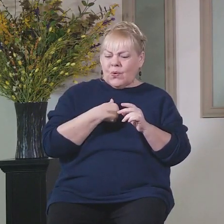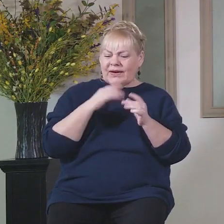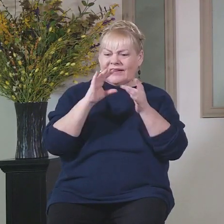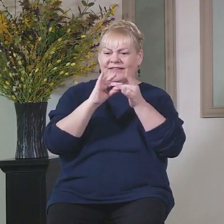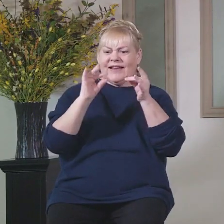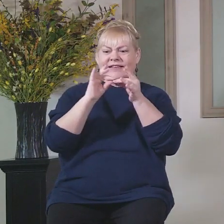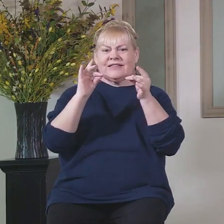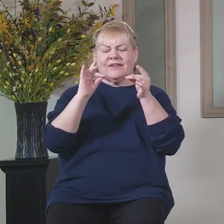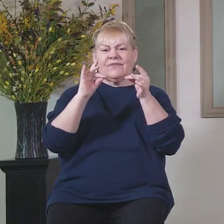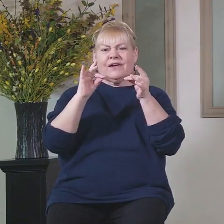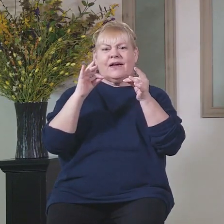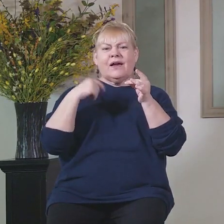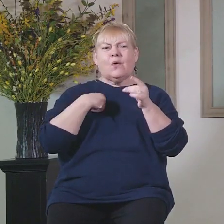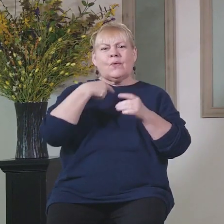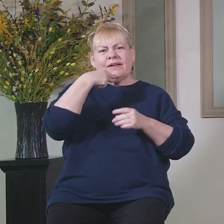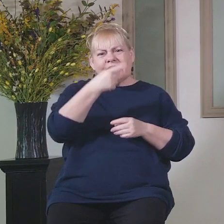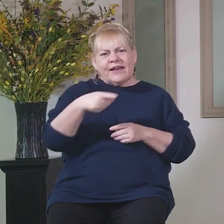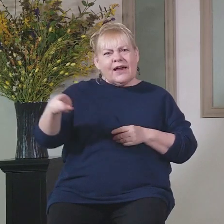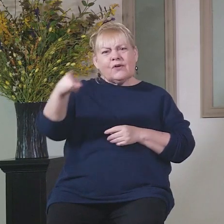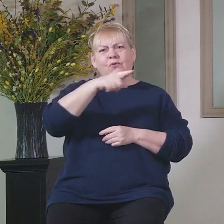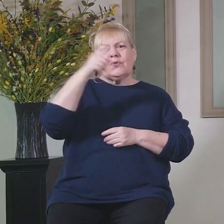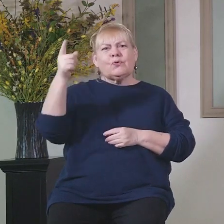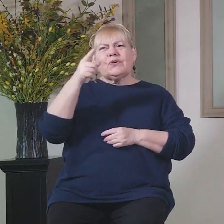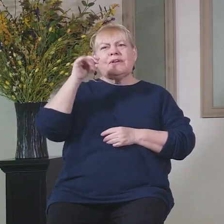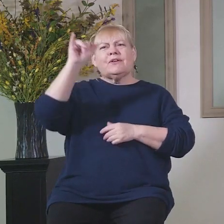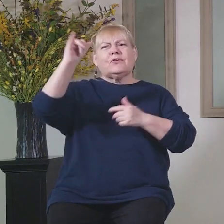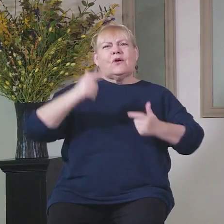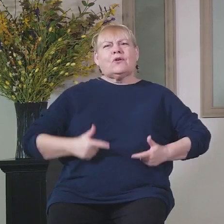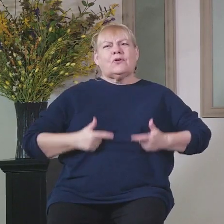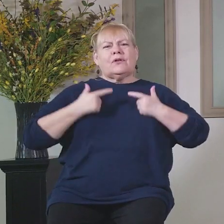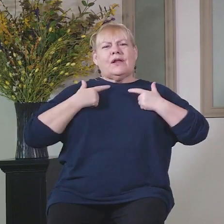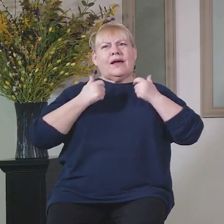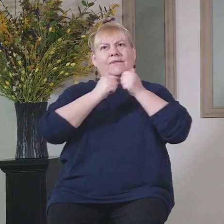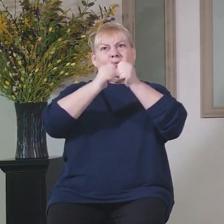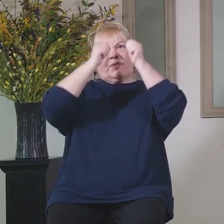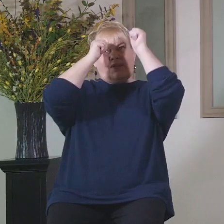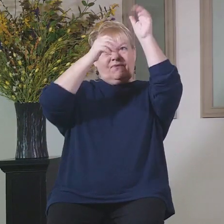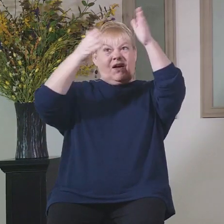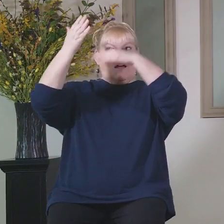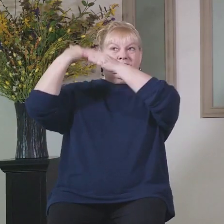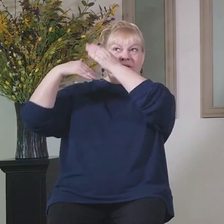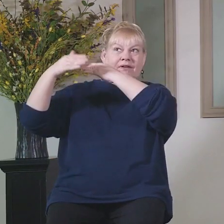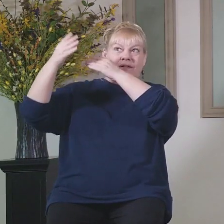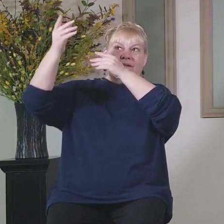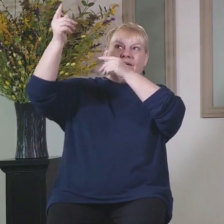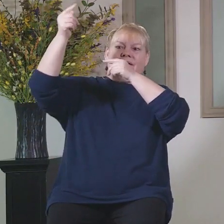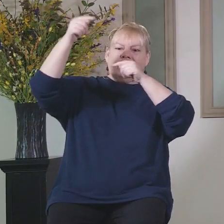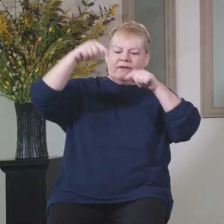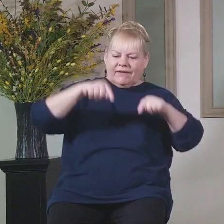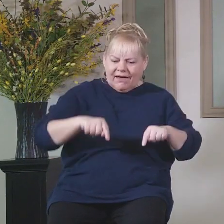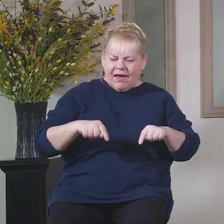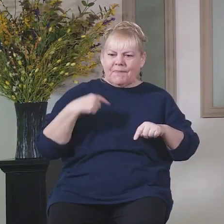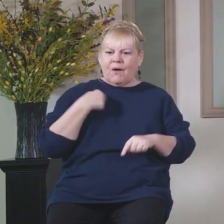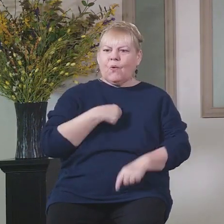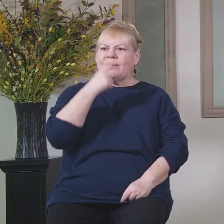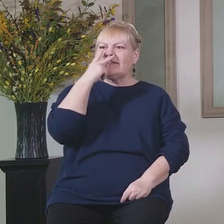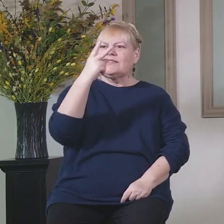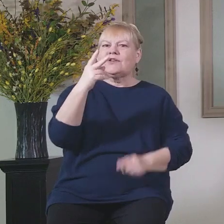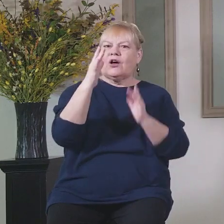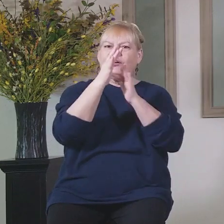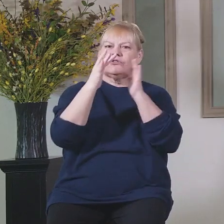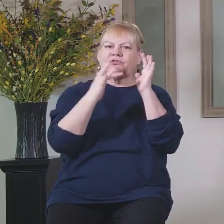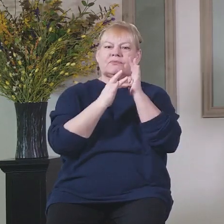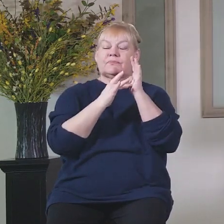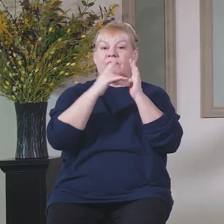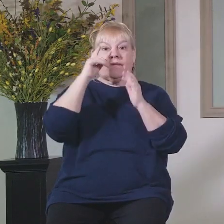proclaimed to you the eternal life which was with the Father and was made manifest for us. See, for John, life